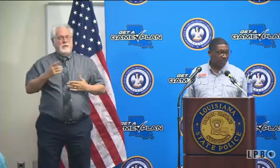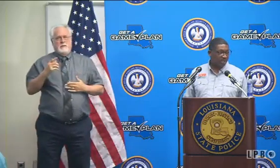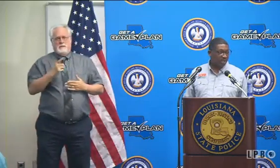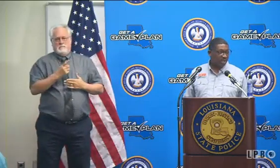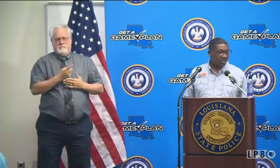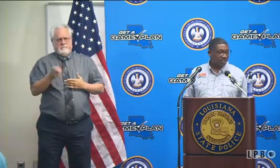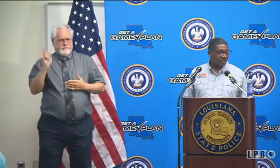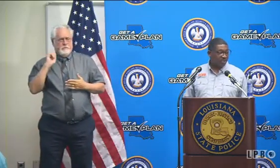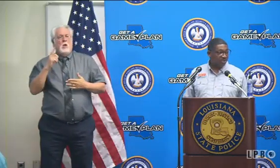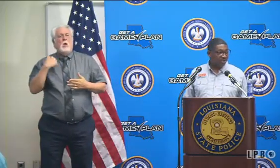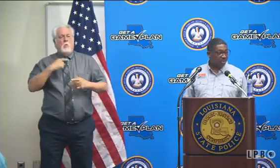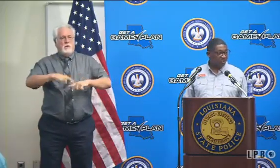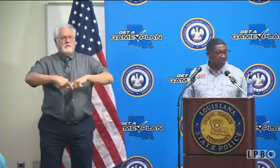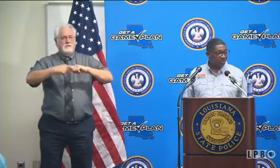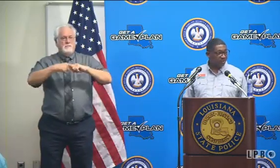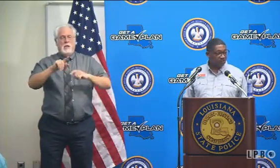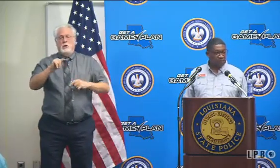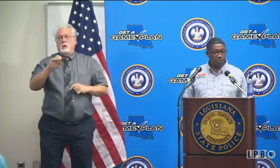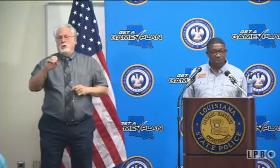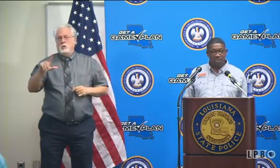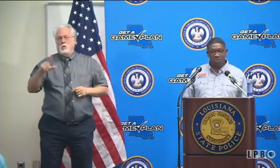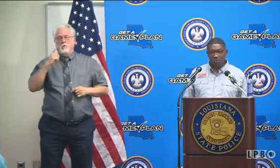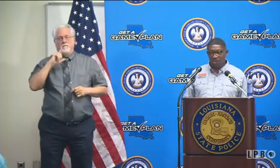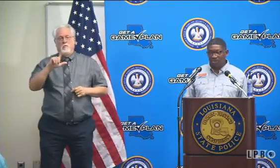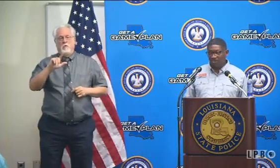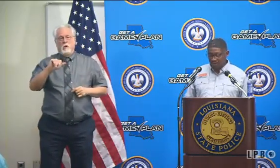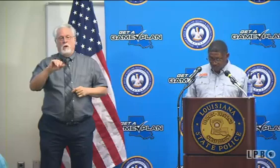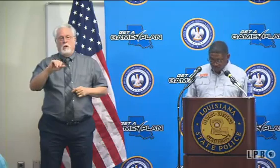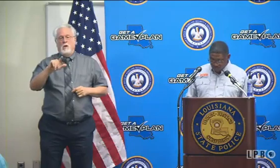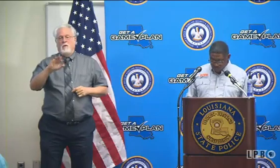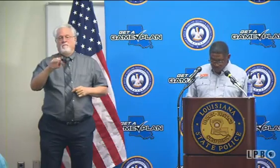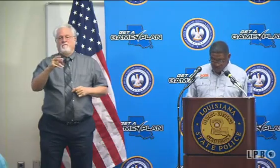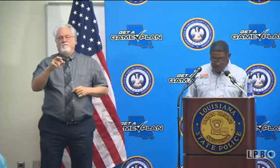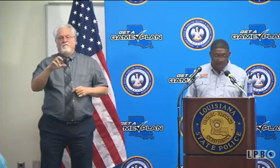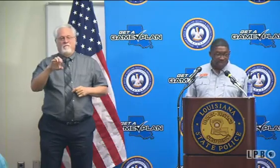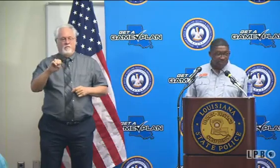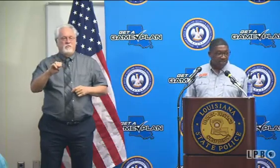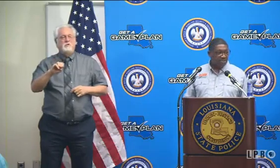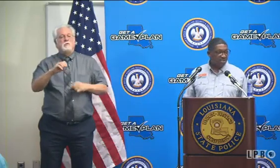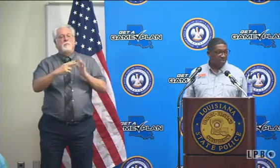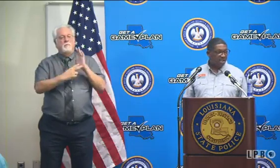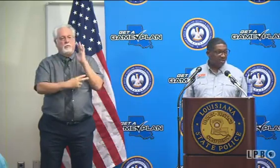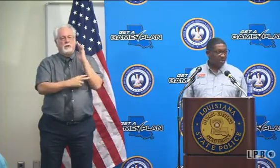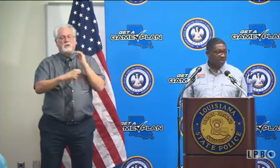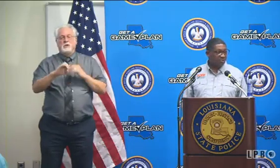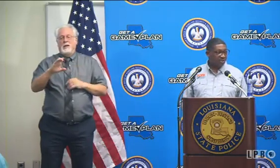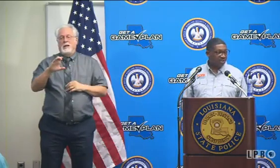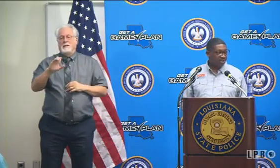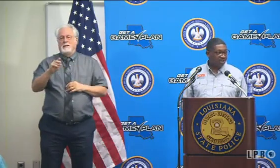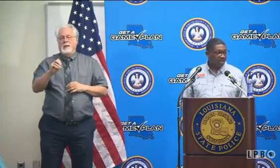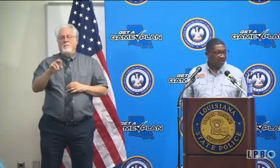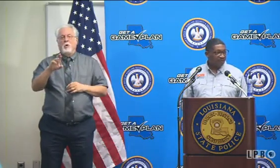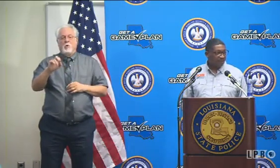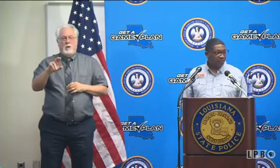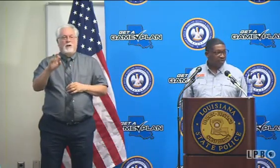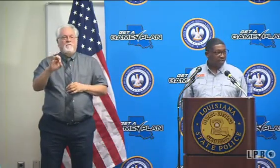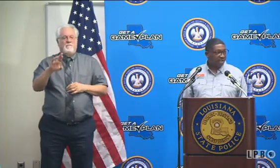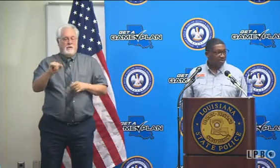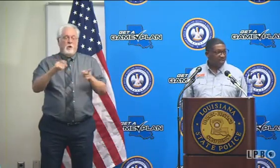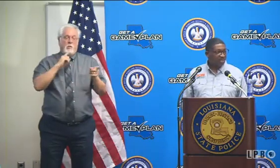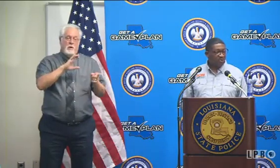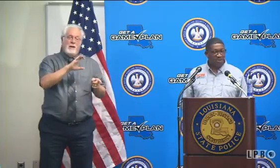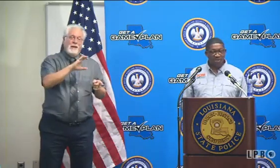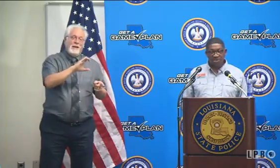last week, we suspended the tolls on the Lafourche Bridge as well as the Cameron Ferry, and seeing as though Cameron is really the